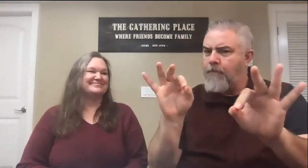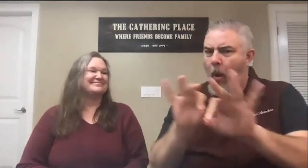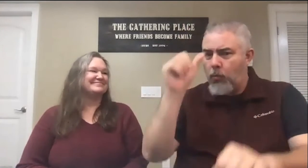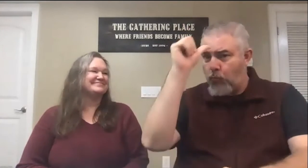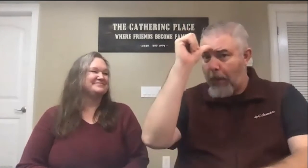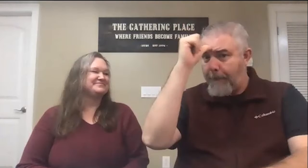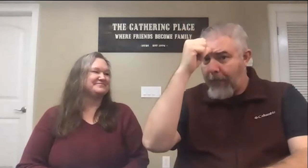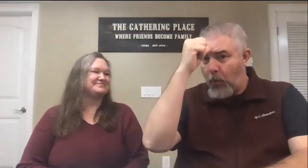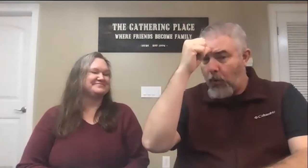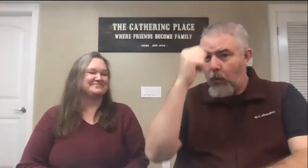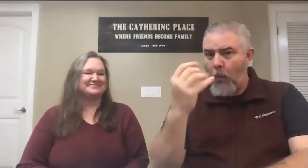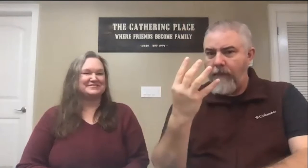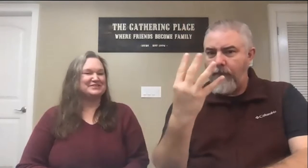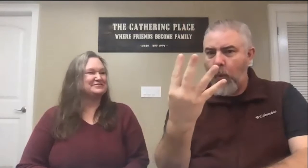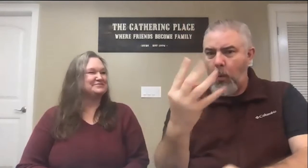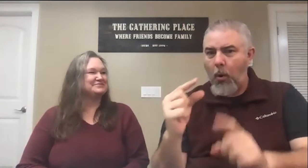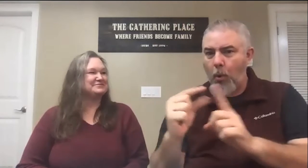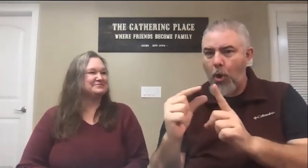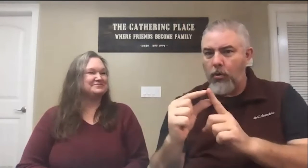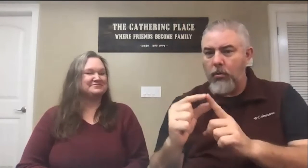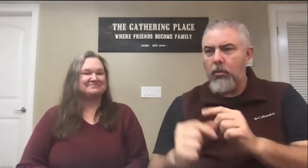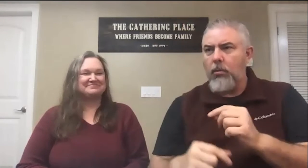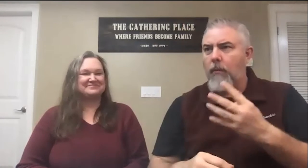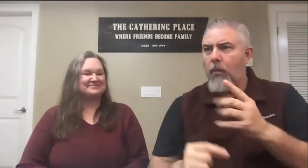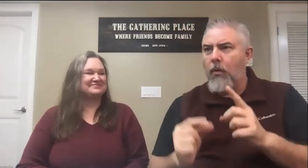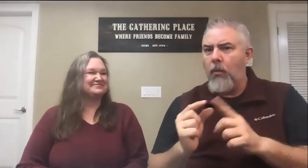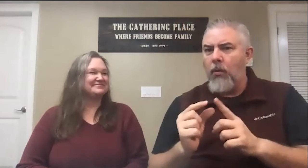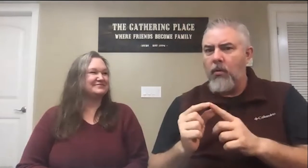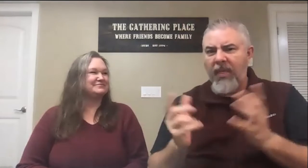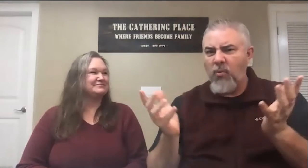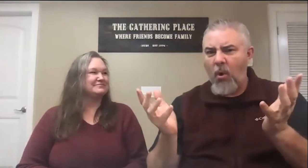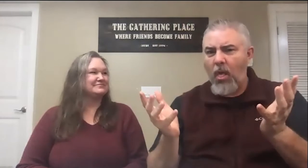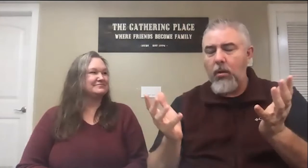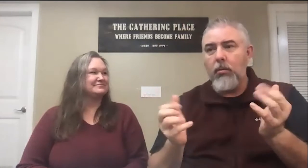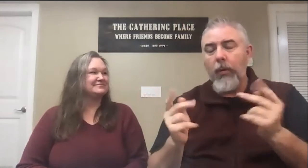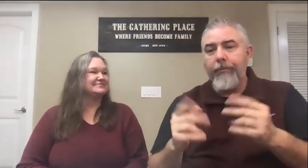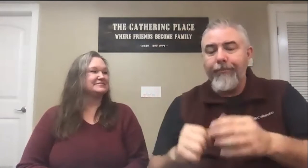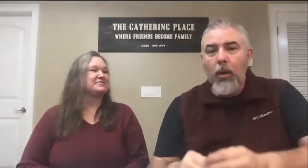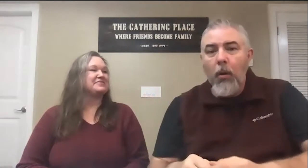remember, this is important to remember, 4 words. 4 words, that's all.